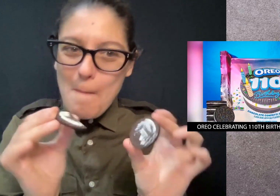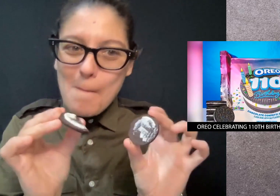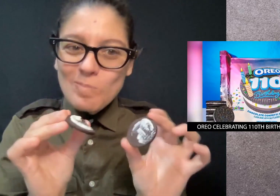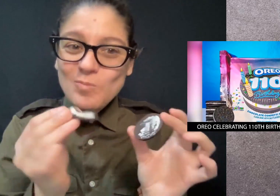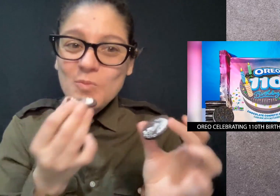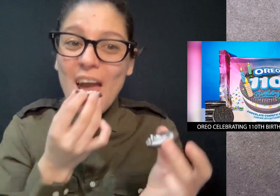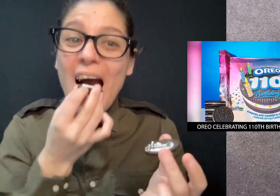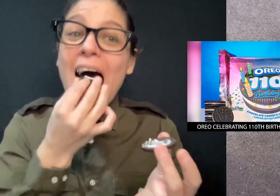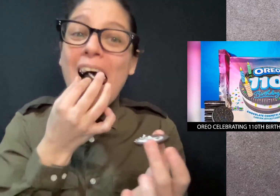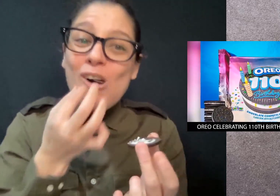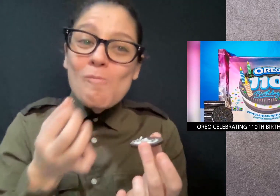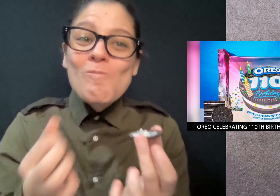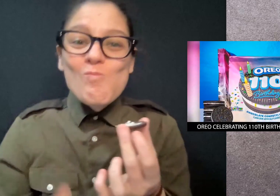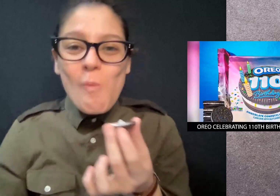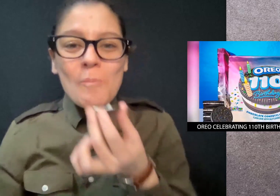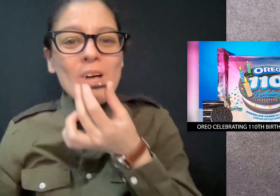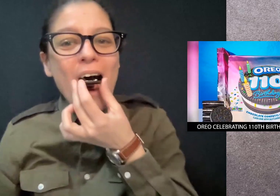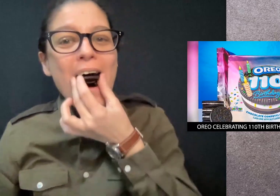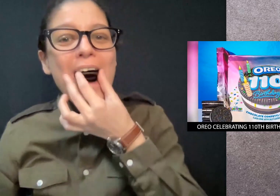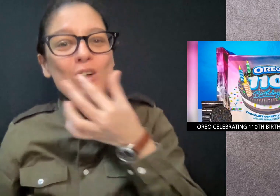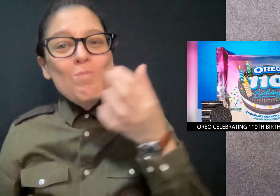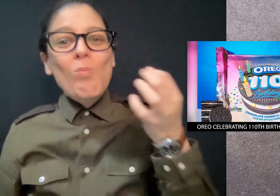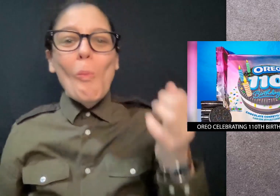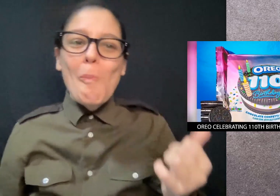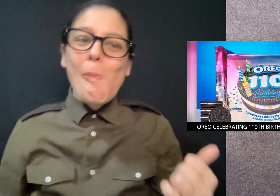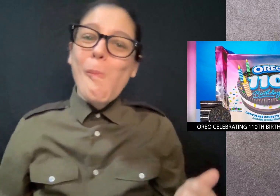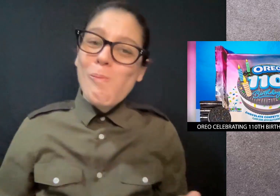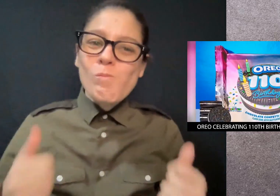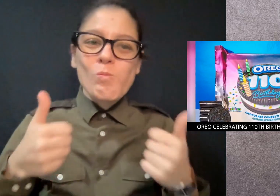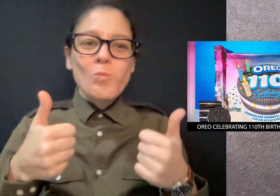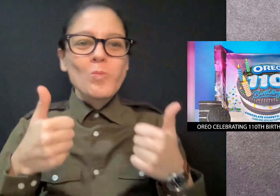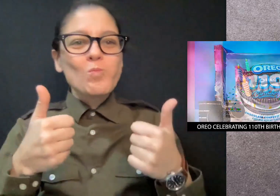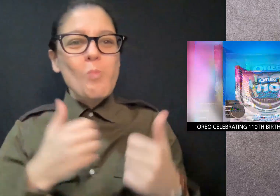Scream debuts in theaters on January 14th.